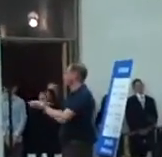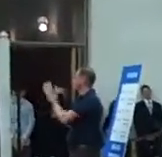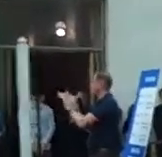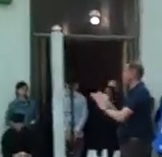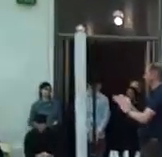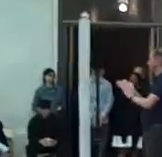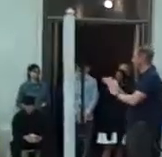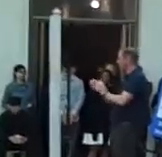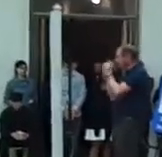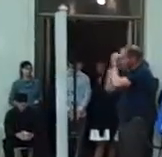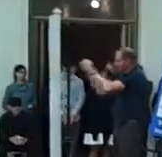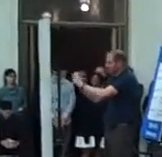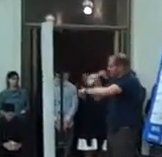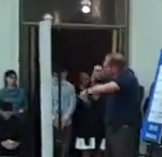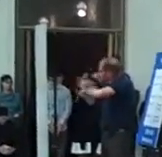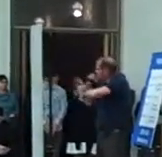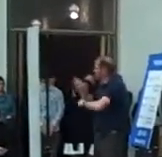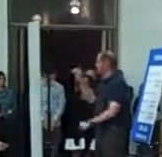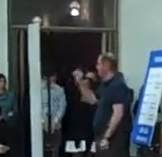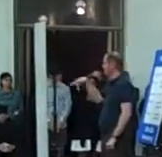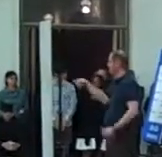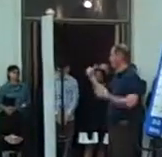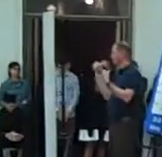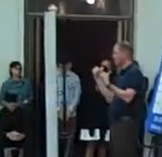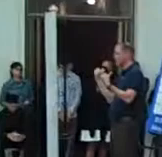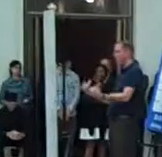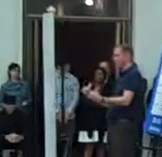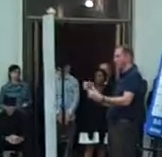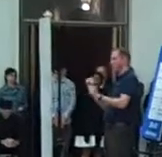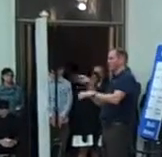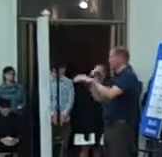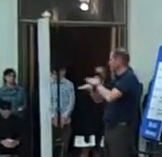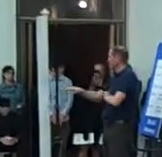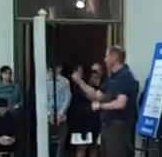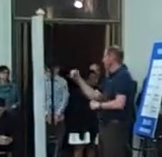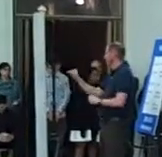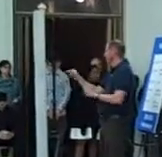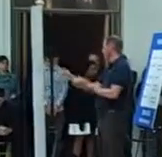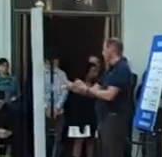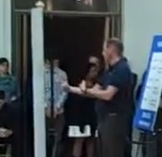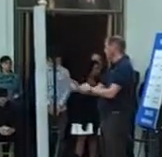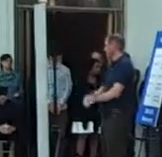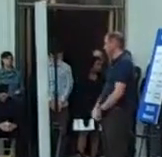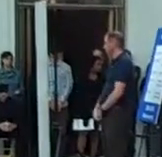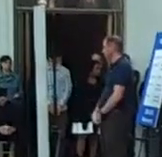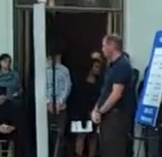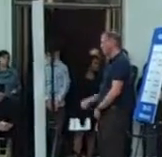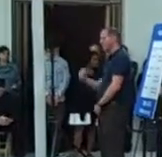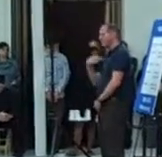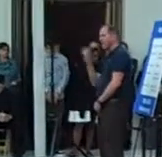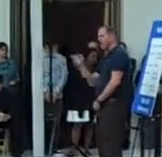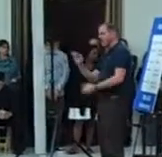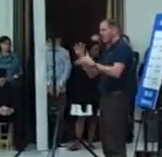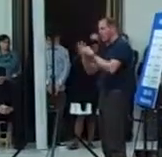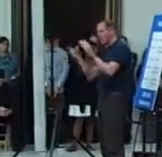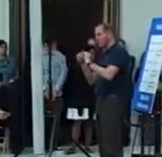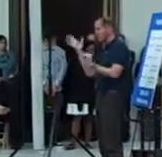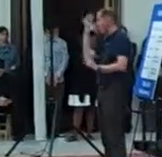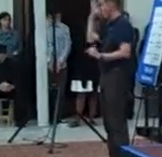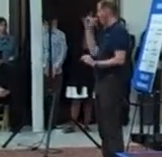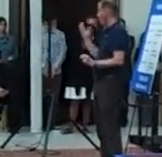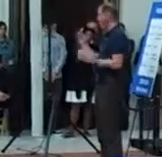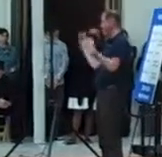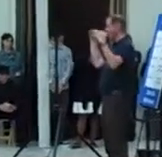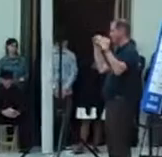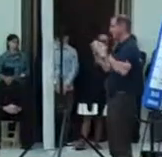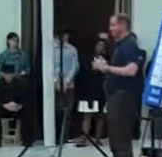that's still there today, and made that chamber accessible. My point of saying that is not to impress you, but to impress upon you that I recognize when